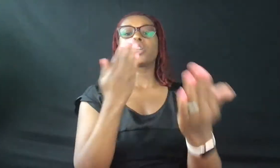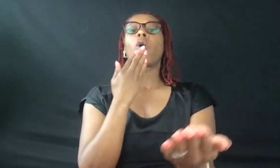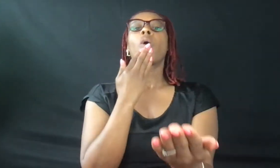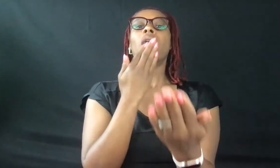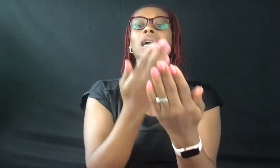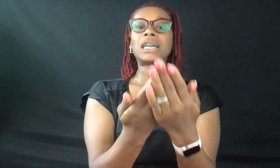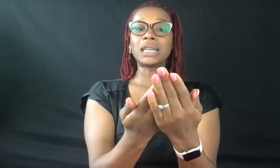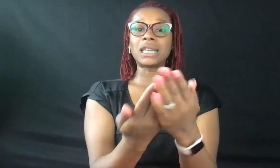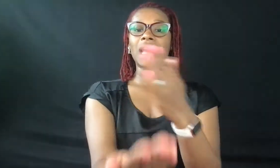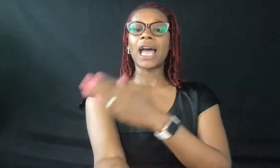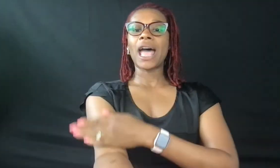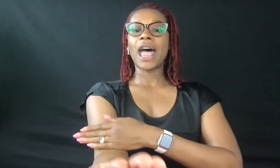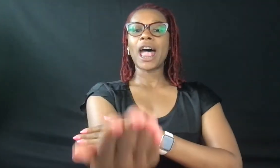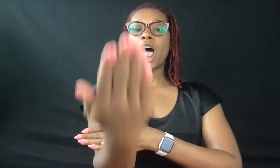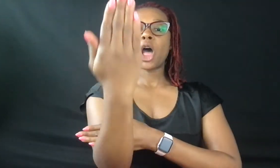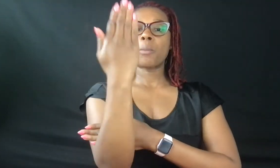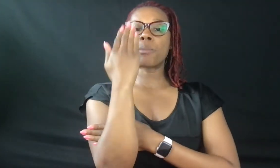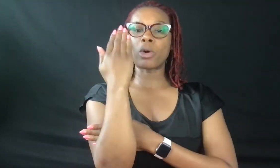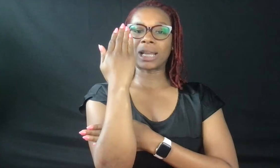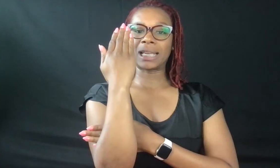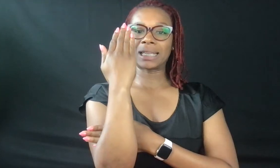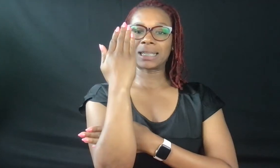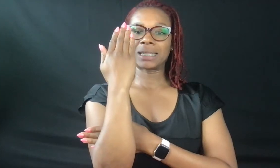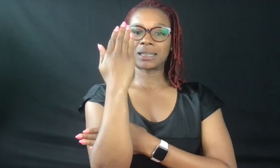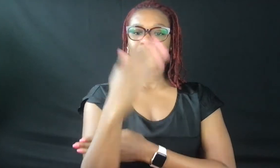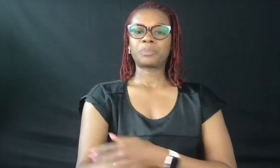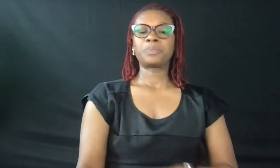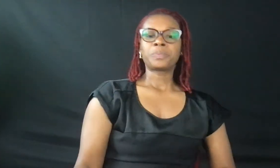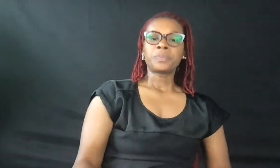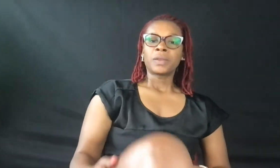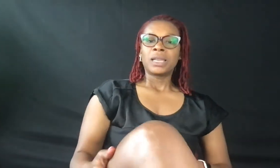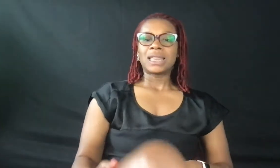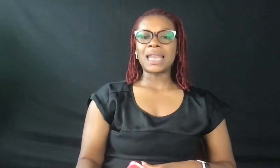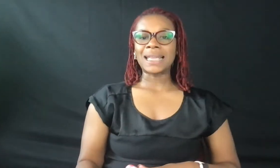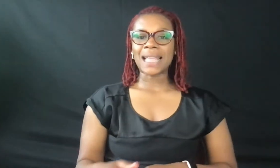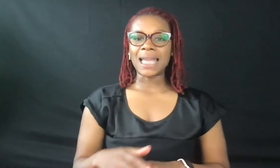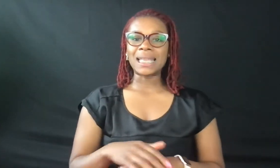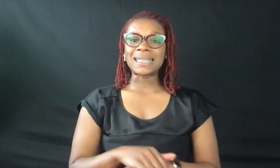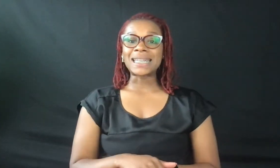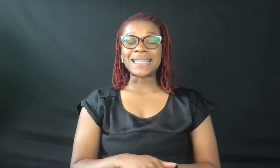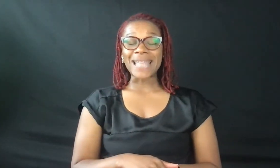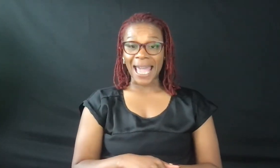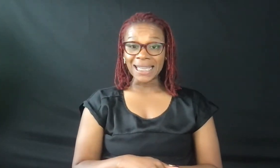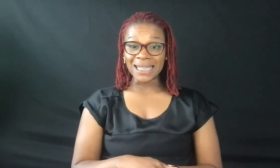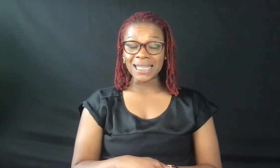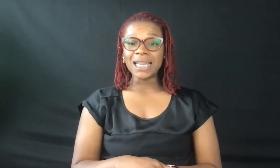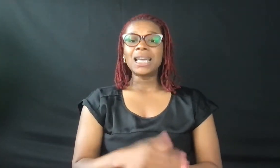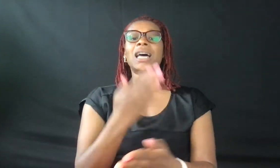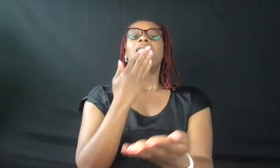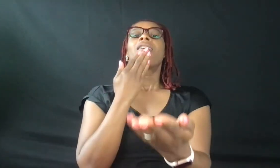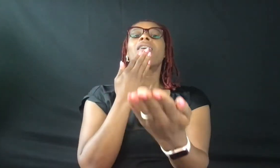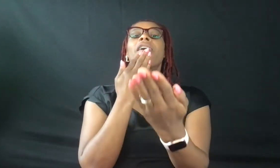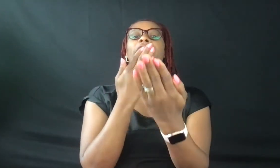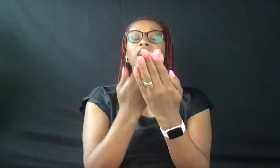So good morning. The next sign is good night.